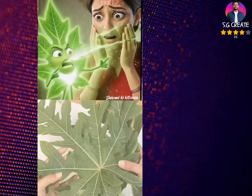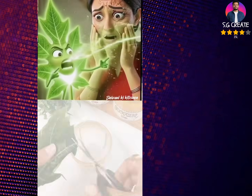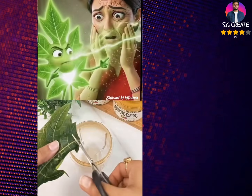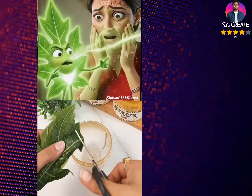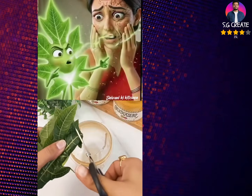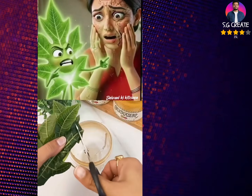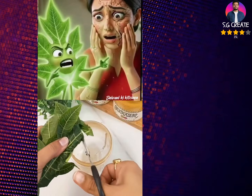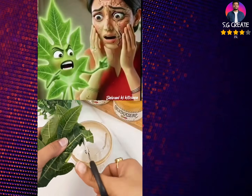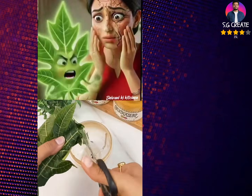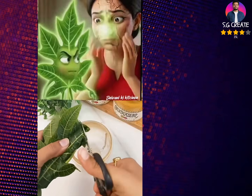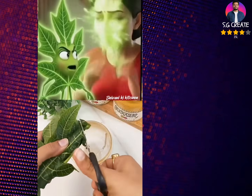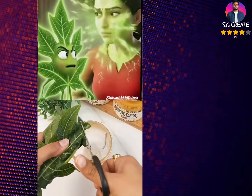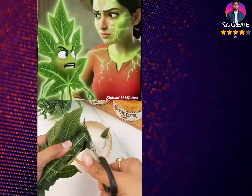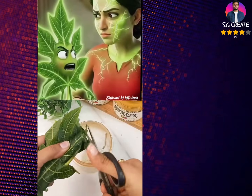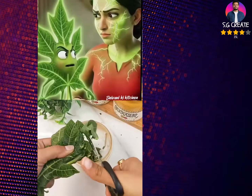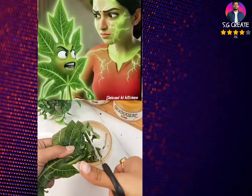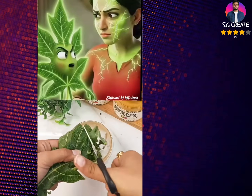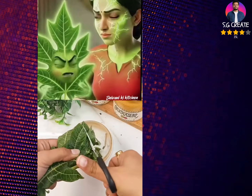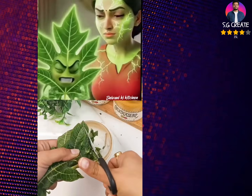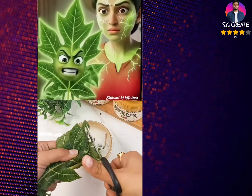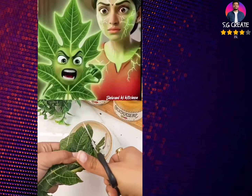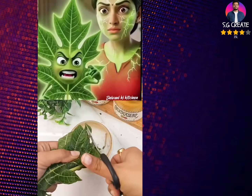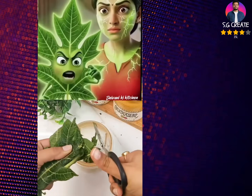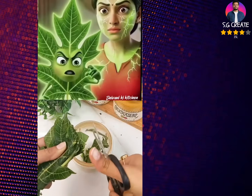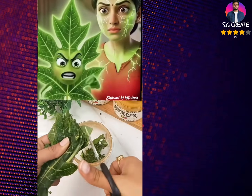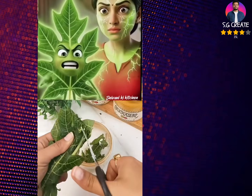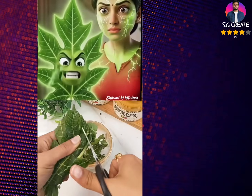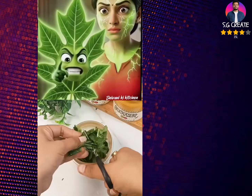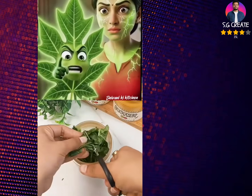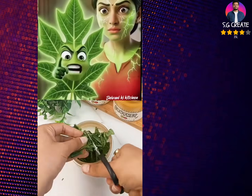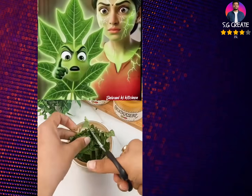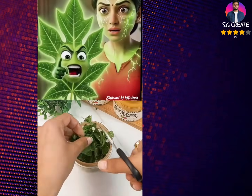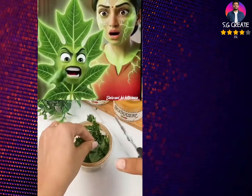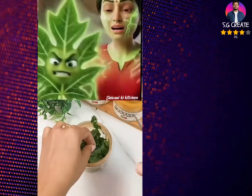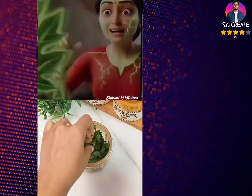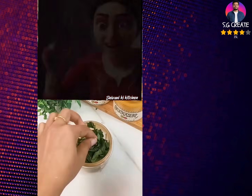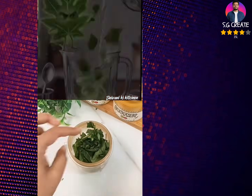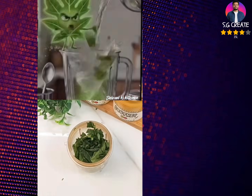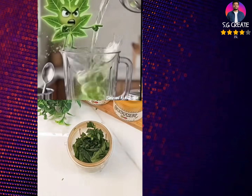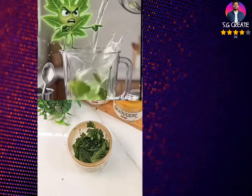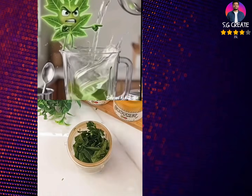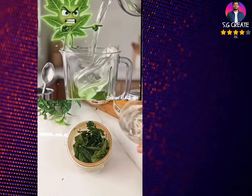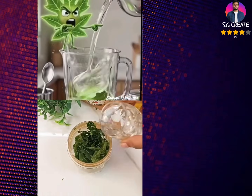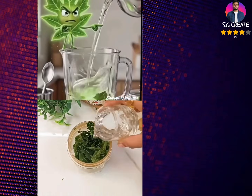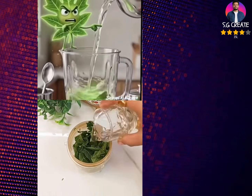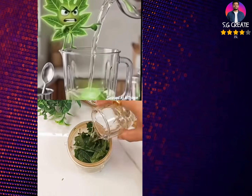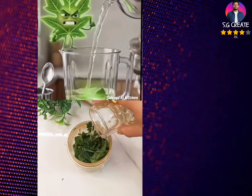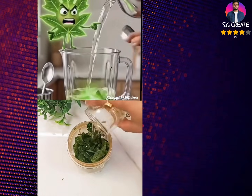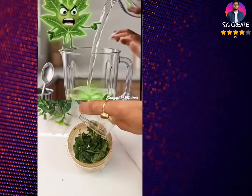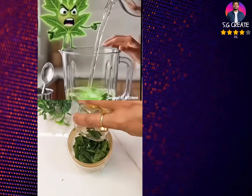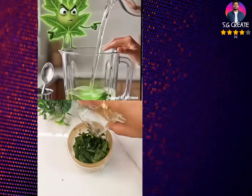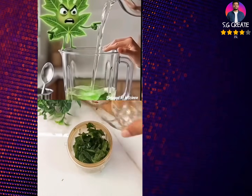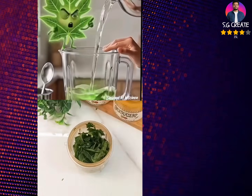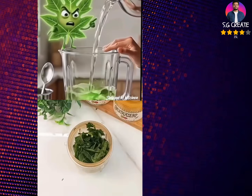alongside beta-carotene and lycopene, which collectively nourish, brighten, and repair the skin barrier. Unmatched